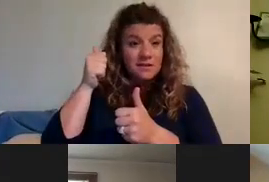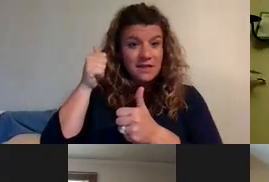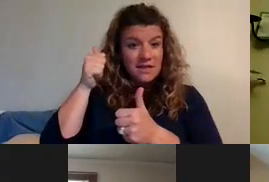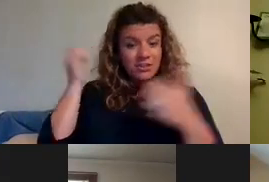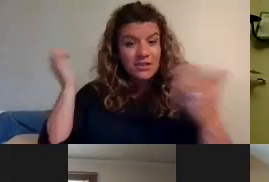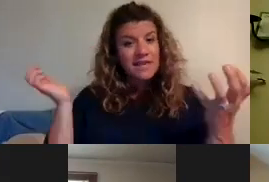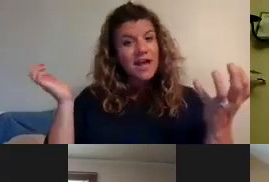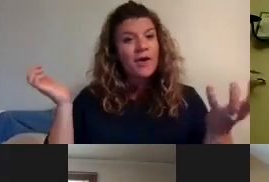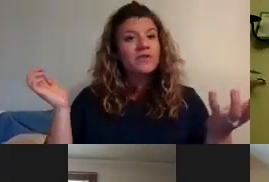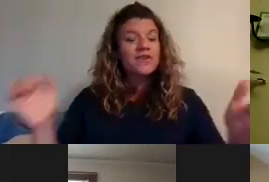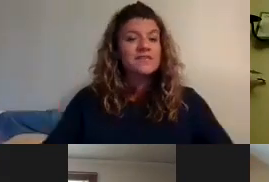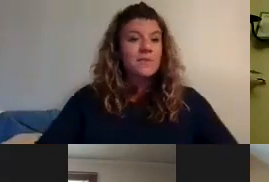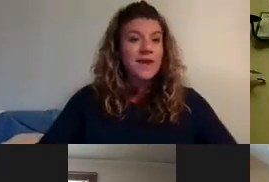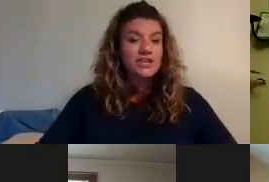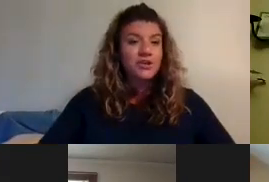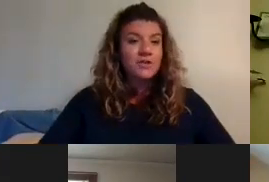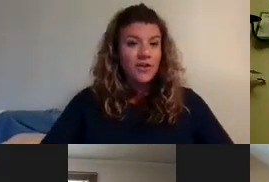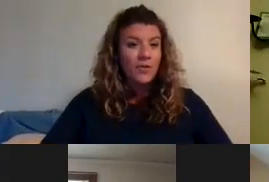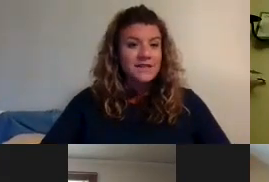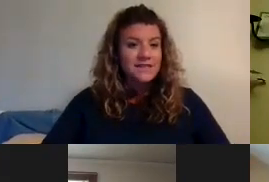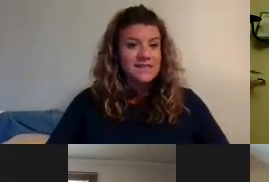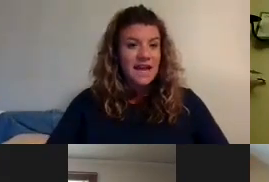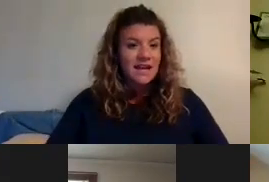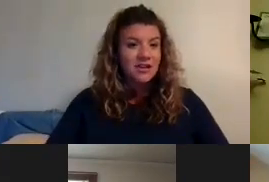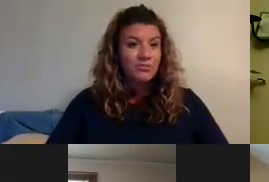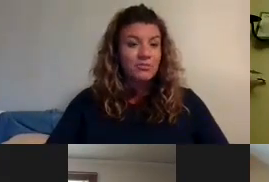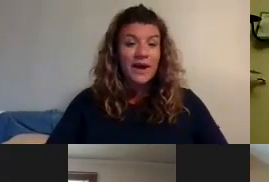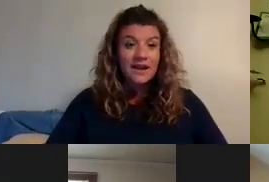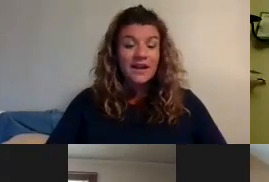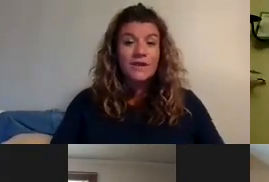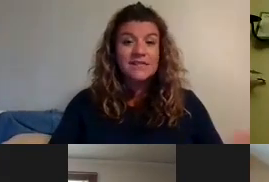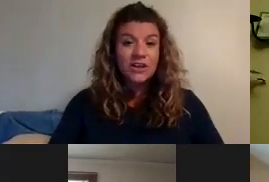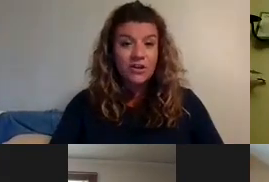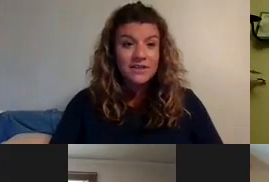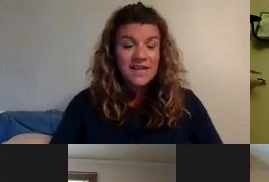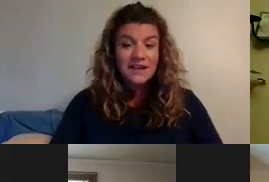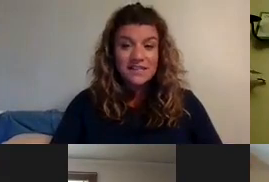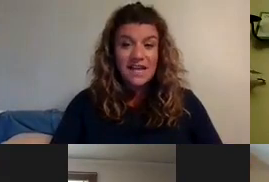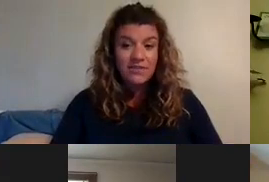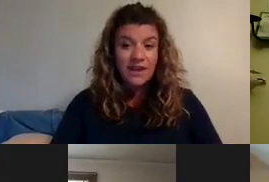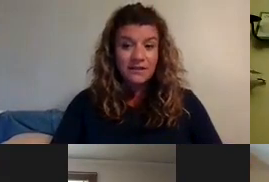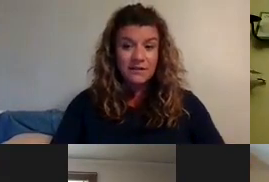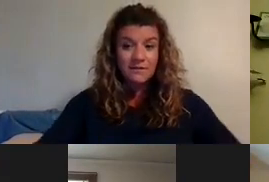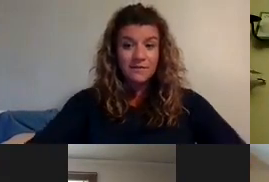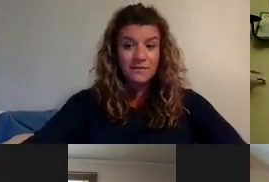Mm-hmm. But you see how both of us picked two different ways to sign it, but we still said the same thing. Yep.